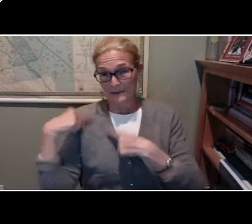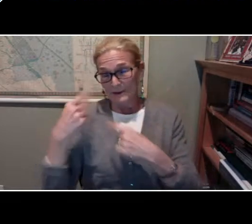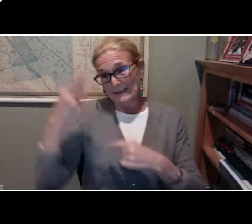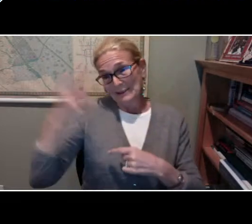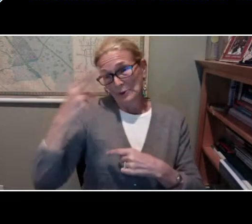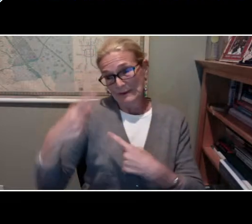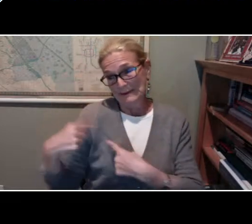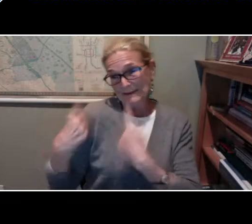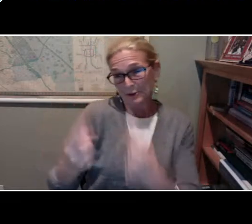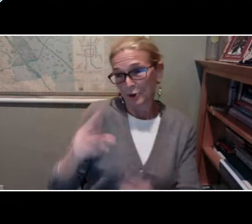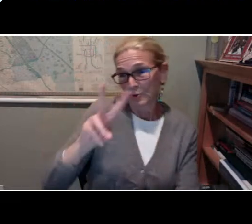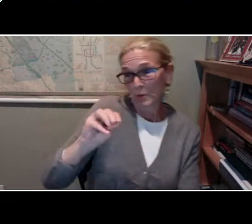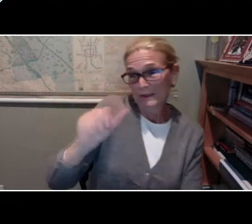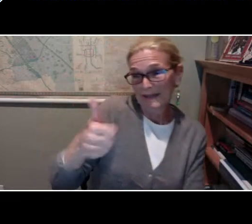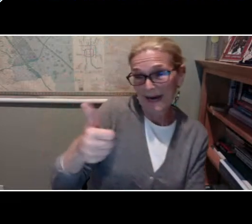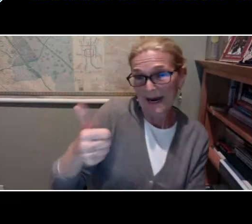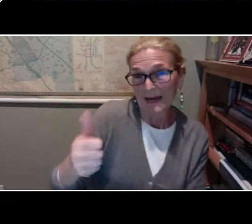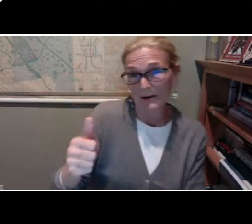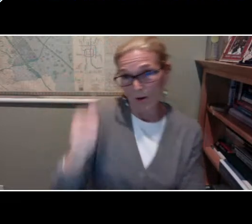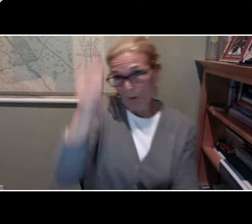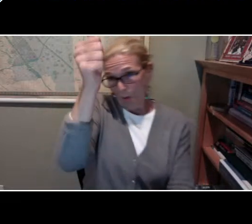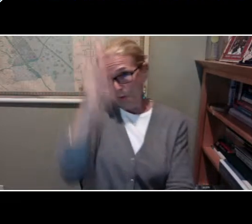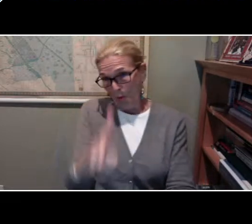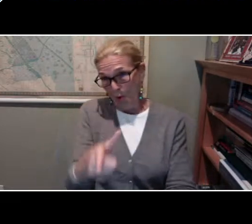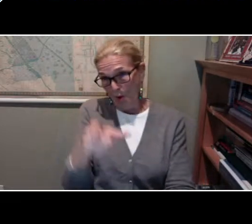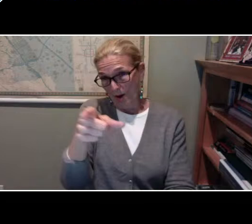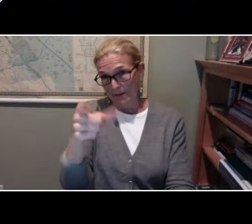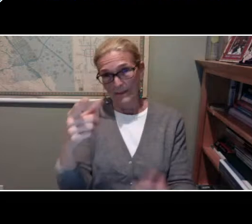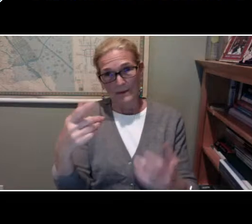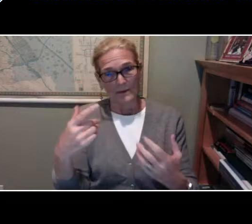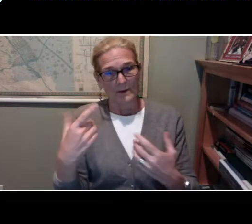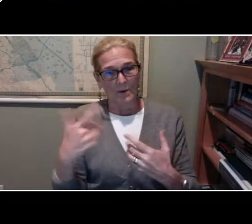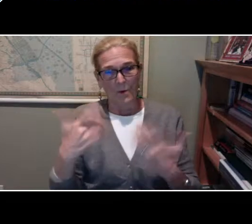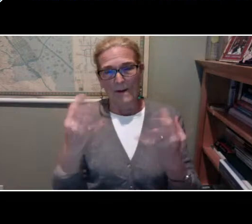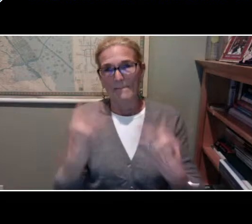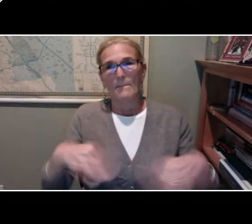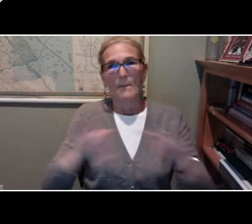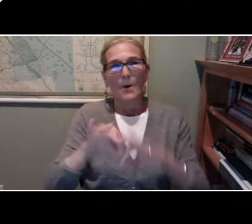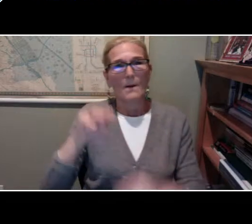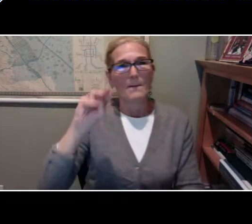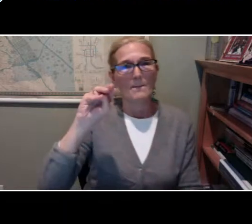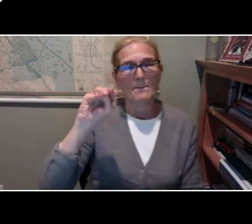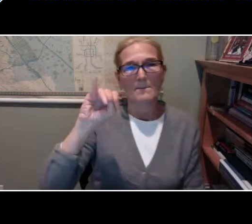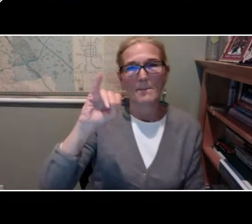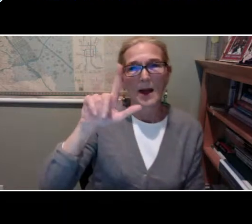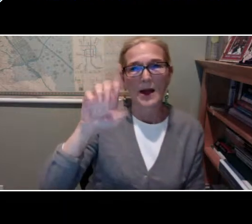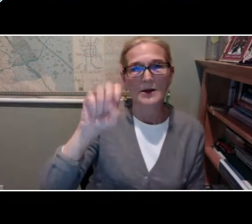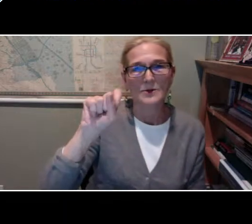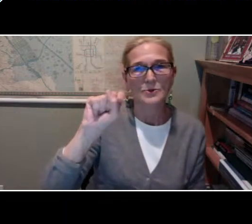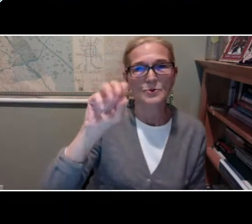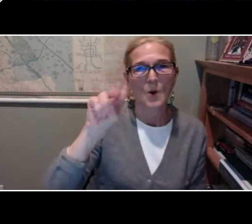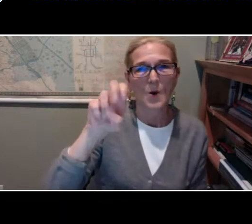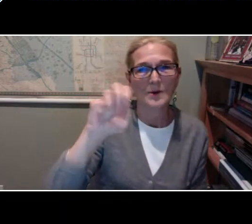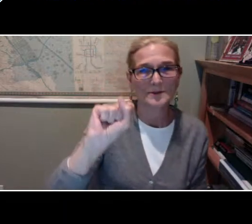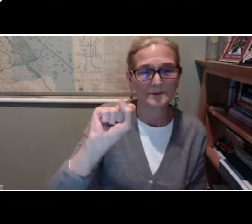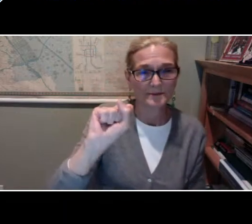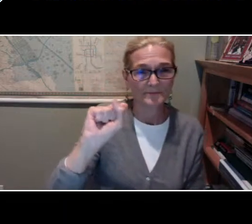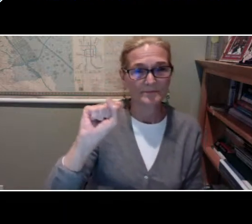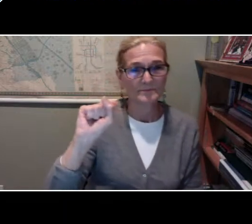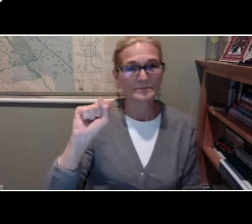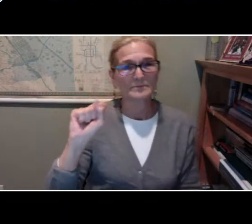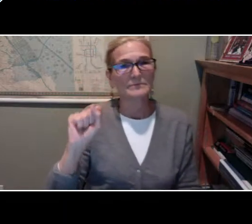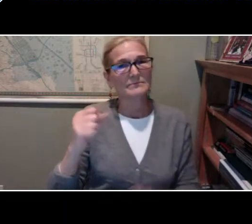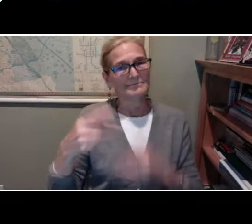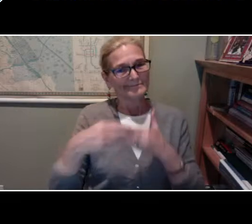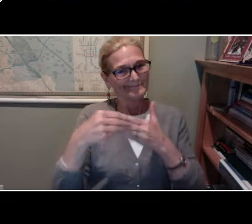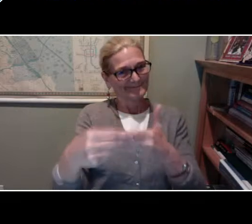So the point of this timeline and the history that I'm sharing with everybody here since 2010 is to show that